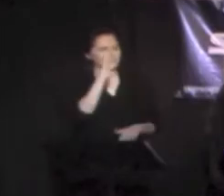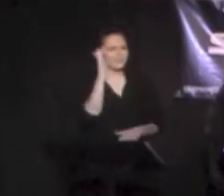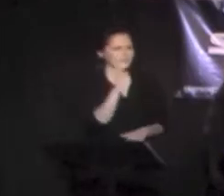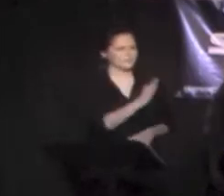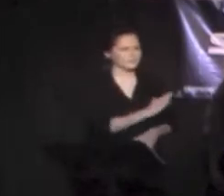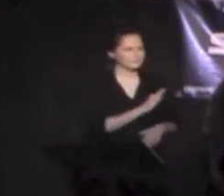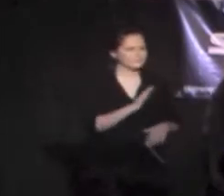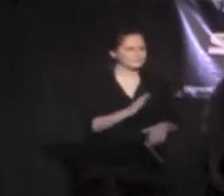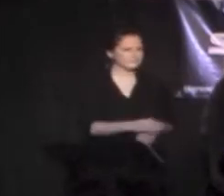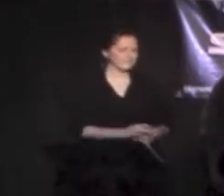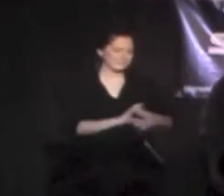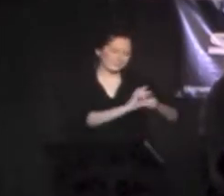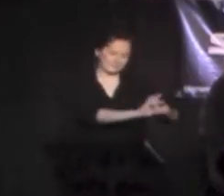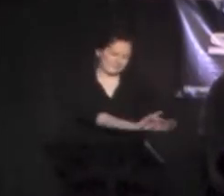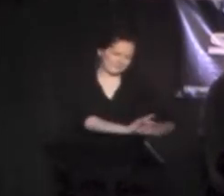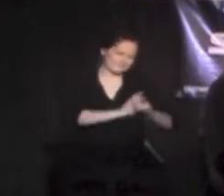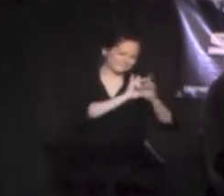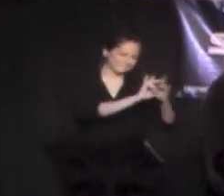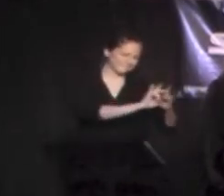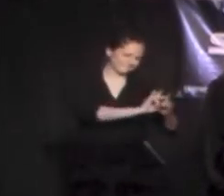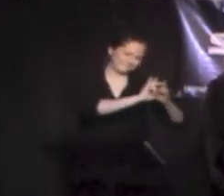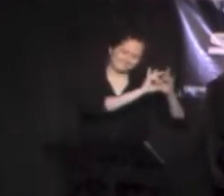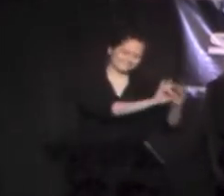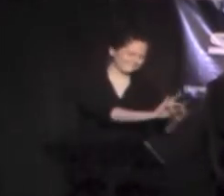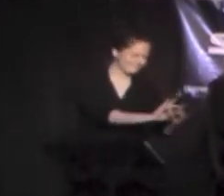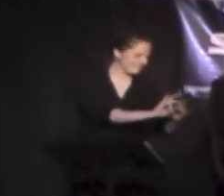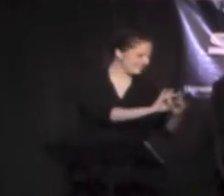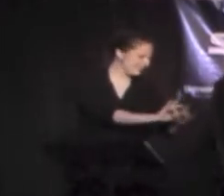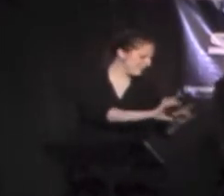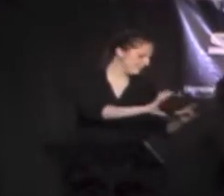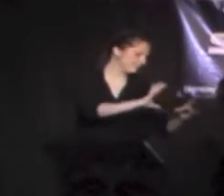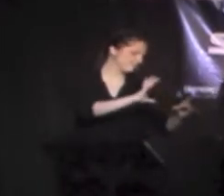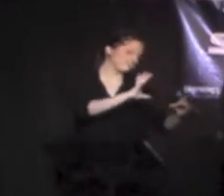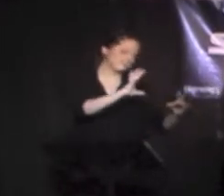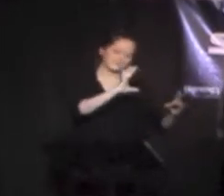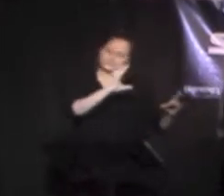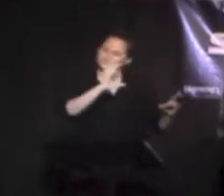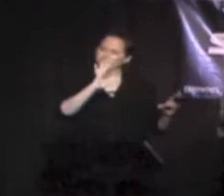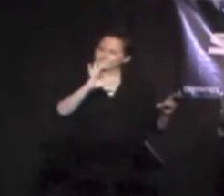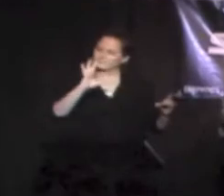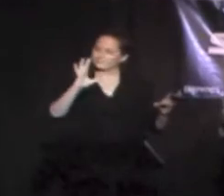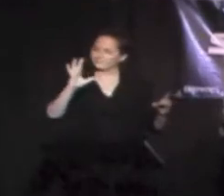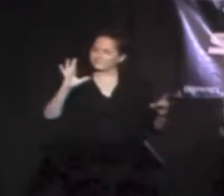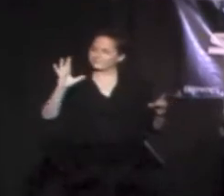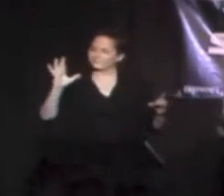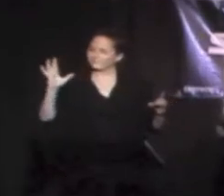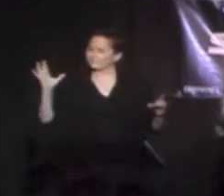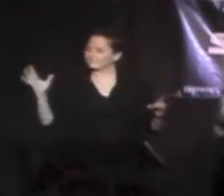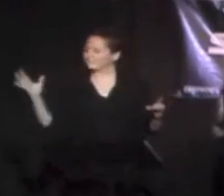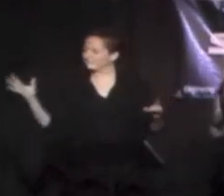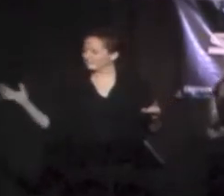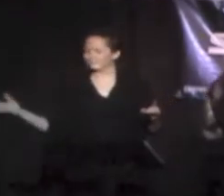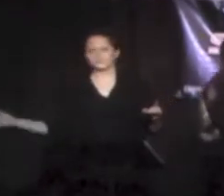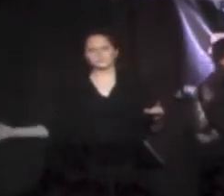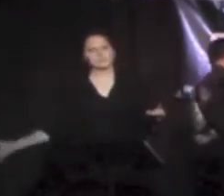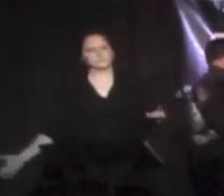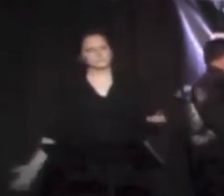I found myself staying too long In this relationship that I've outgrown